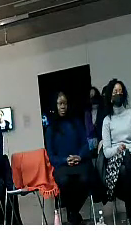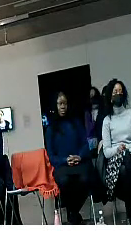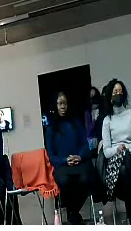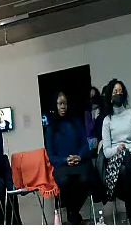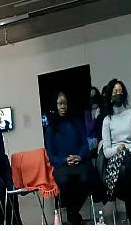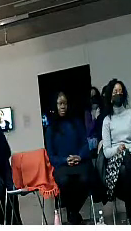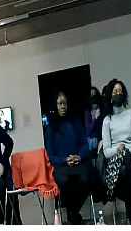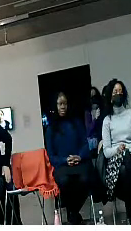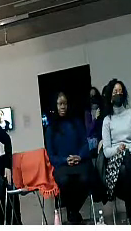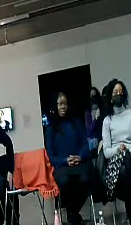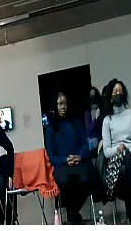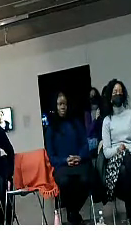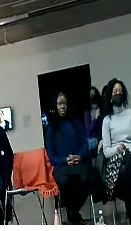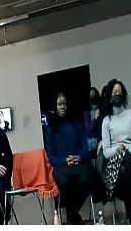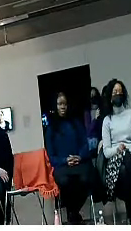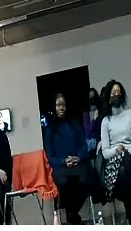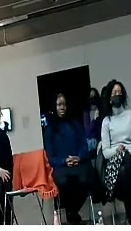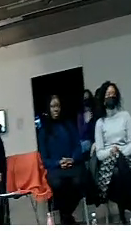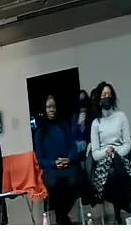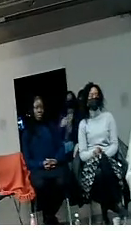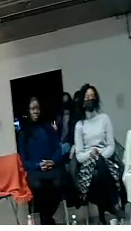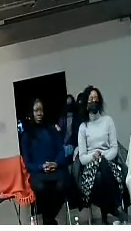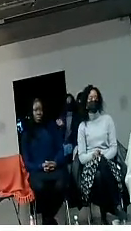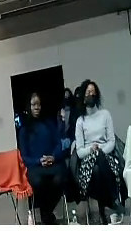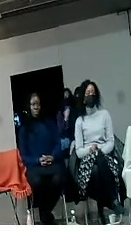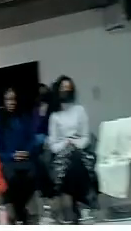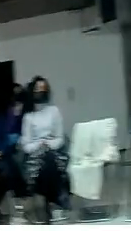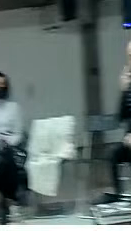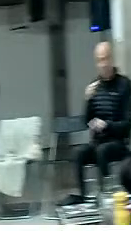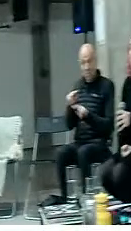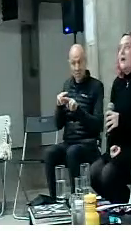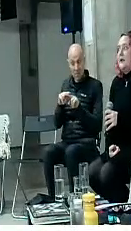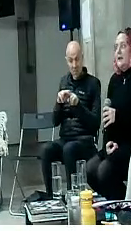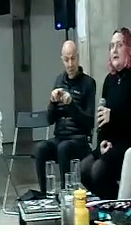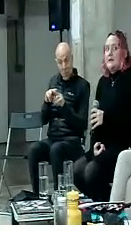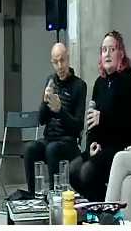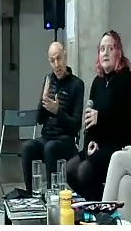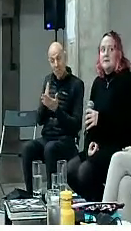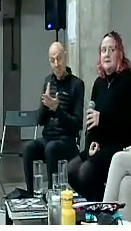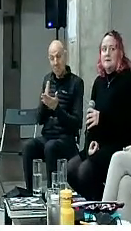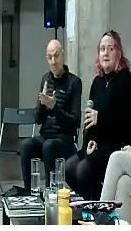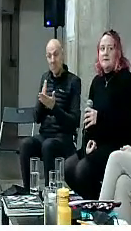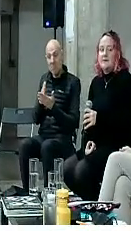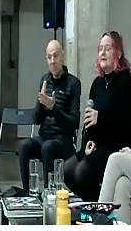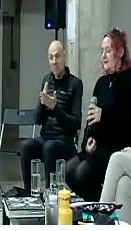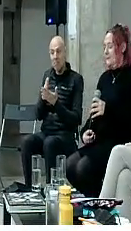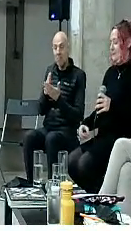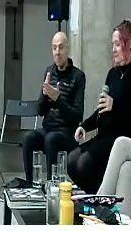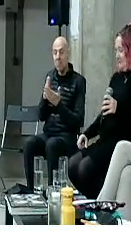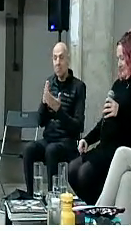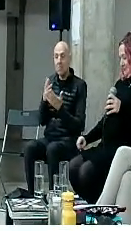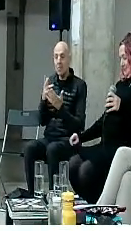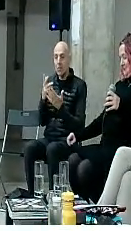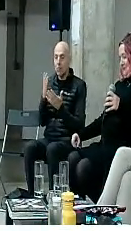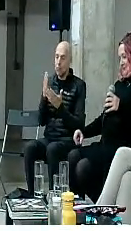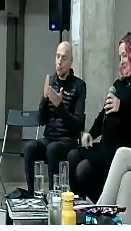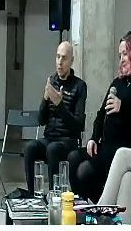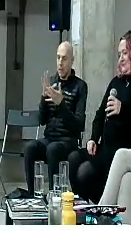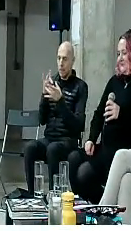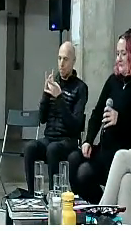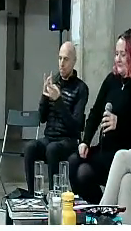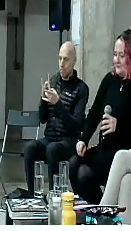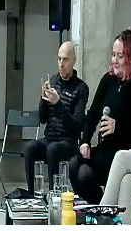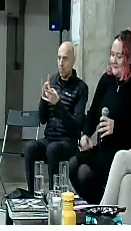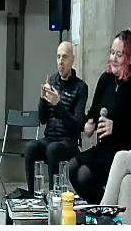about being the first family, I think, to see one of the reviews into deaths linked to